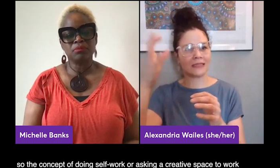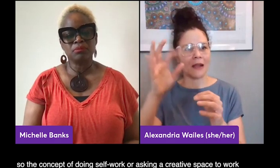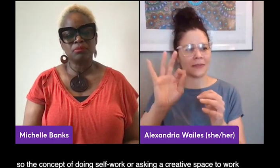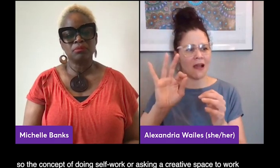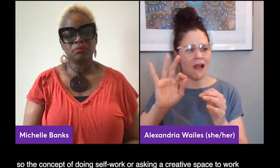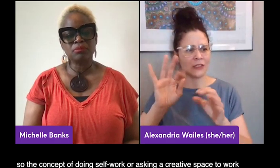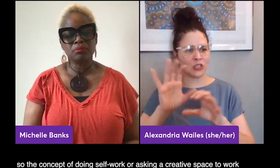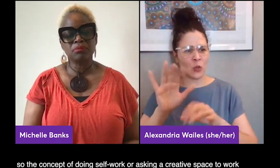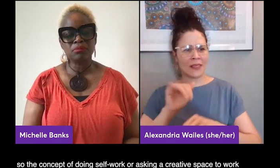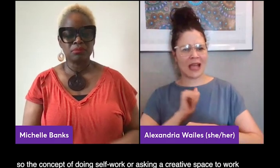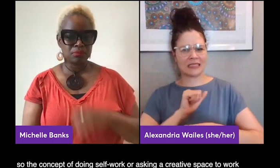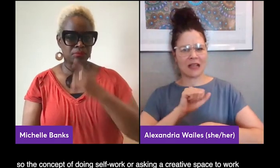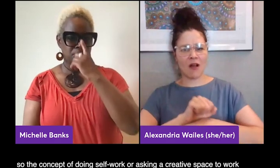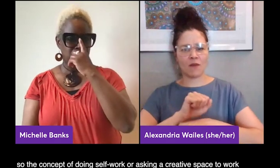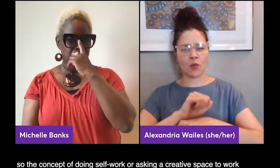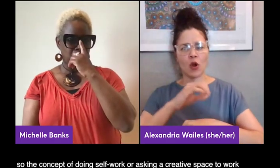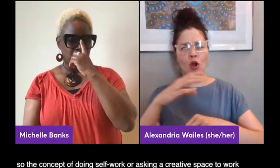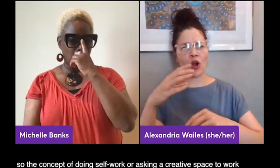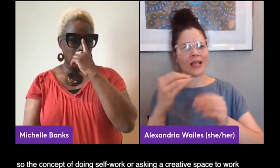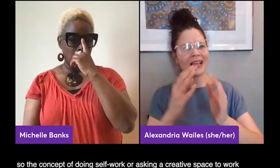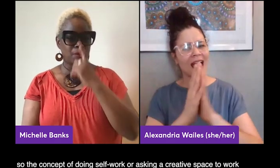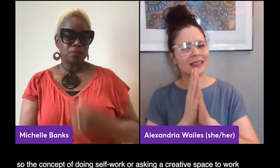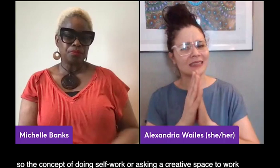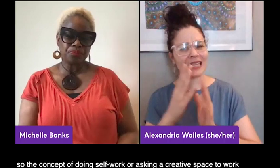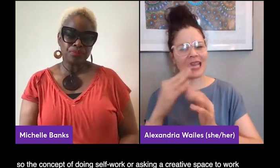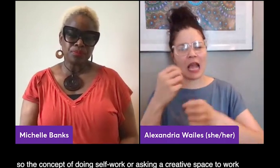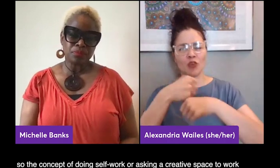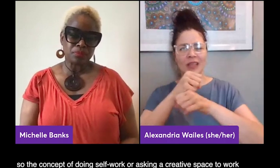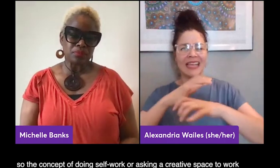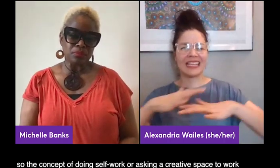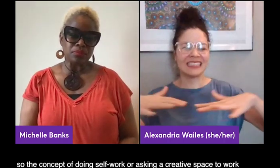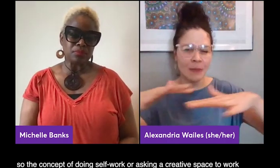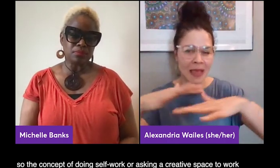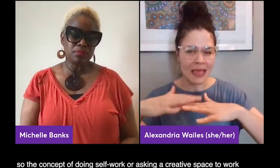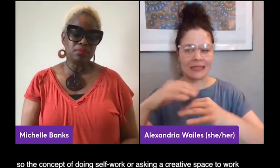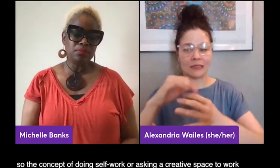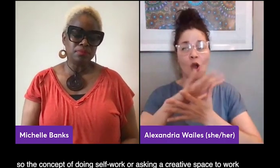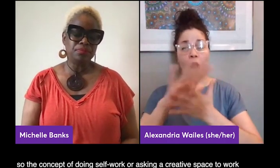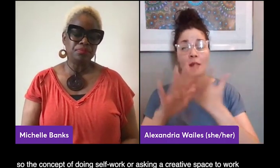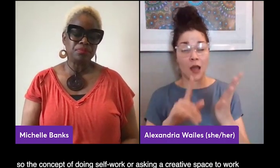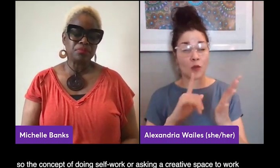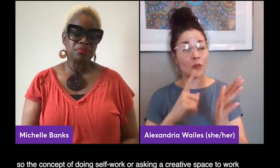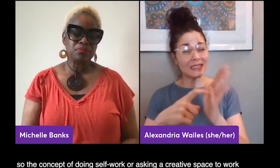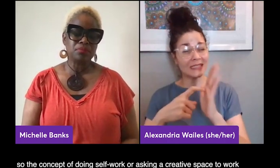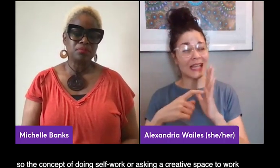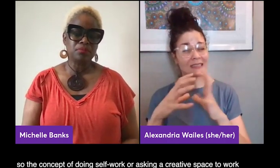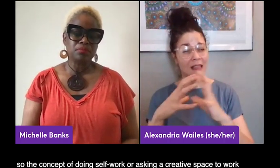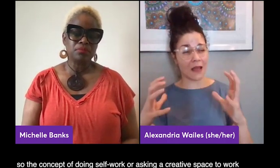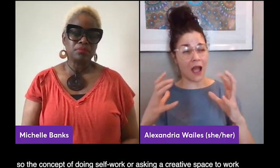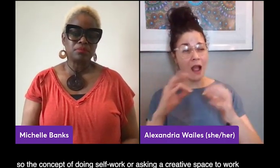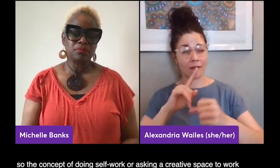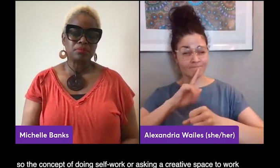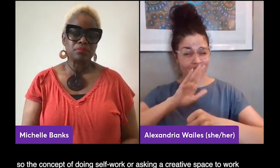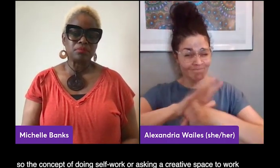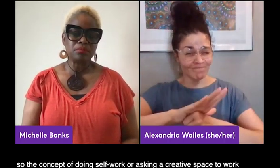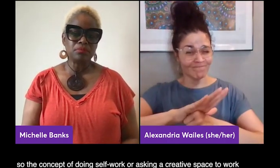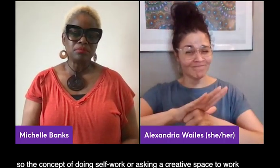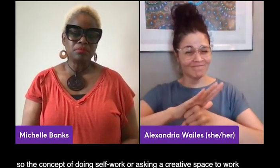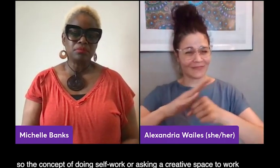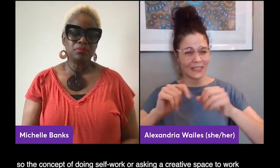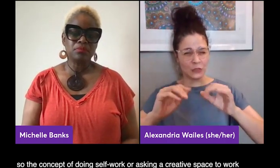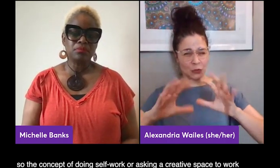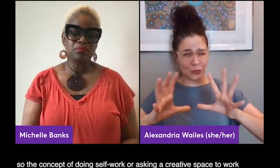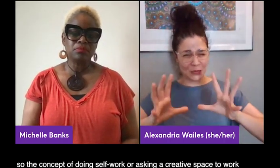so the concept of doing self-work or asking a creative space to work differently takes a lot of commitment to make